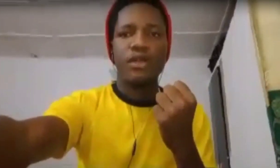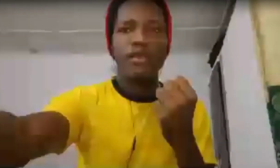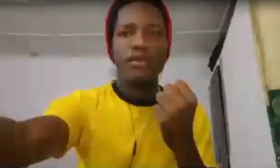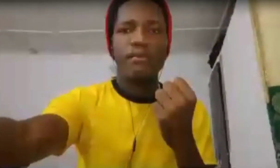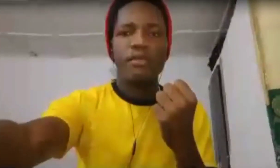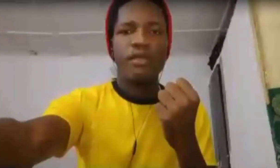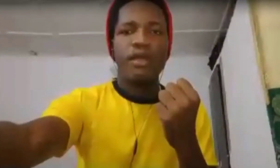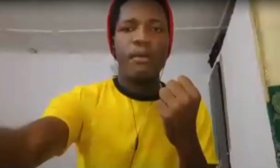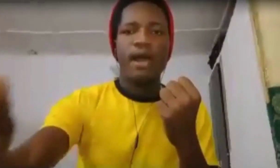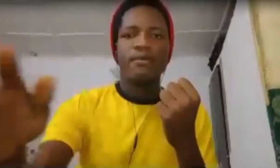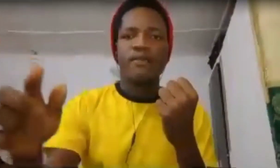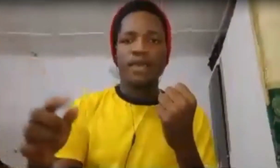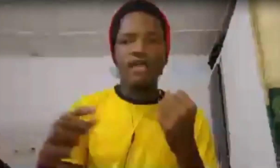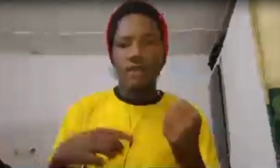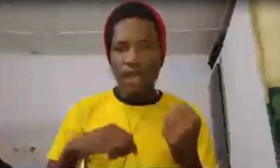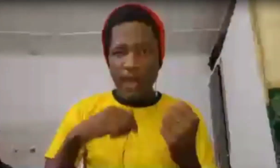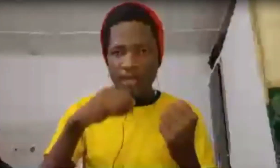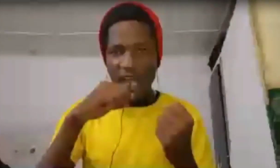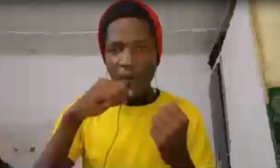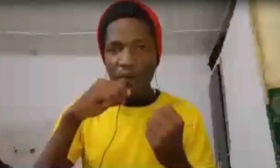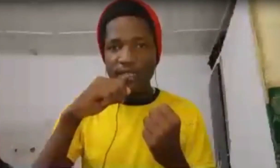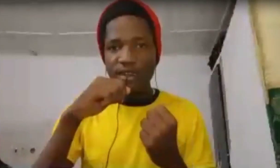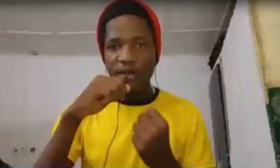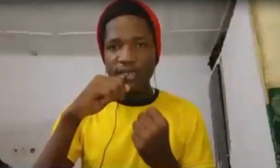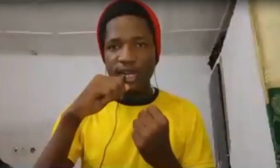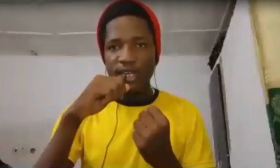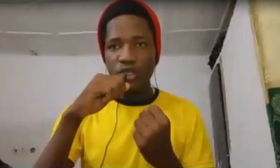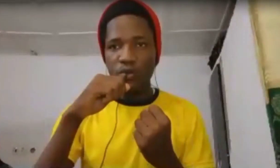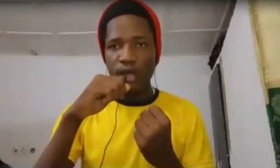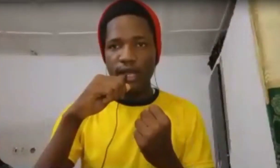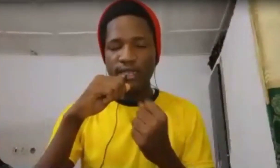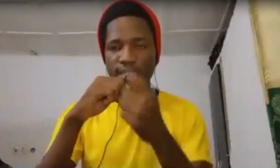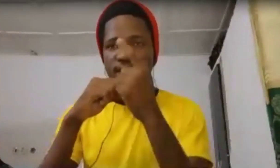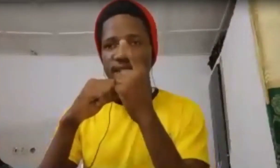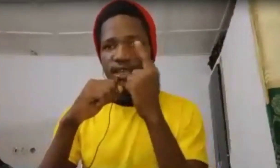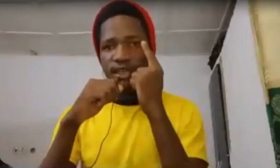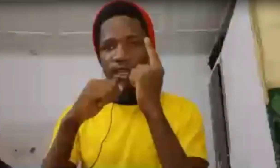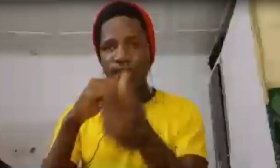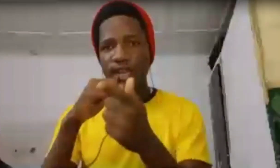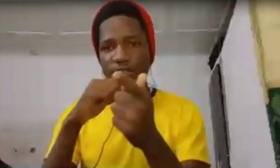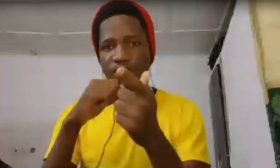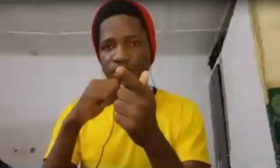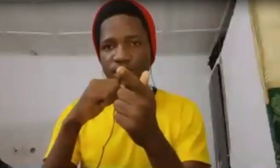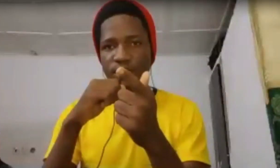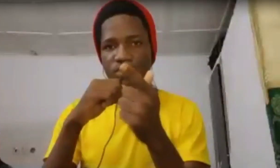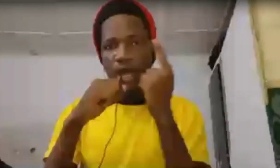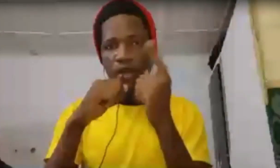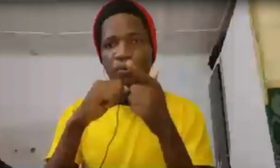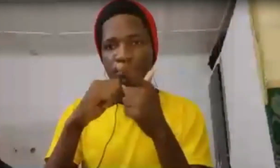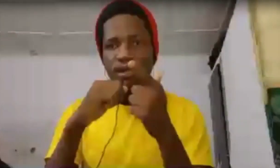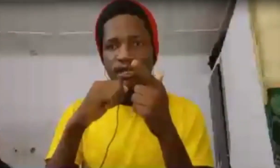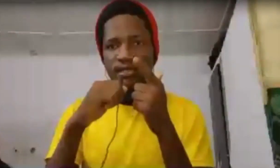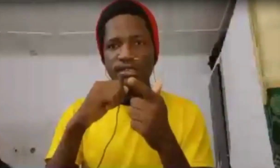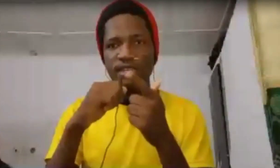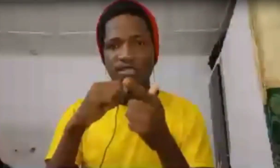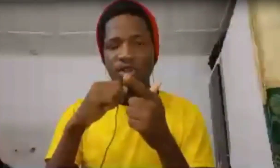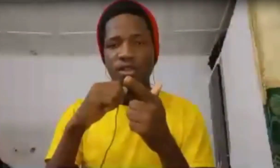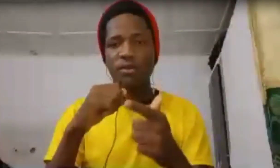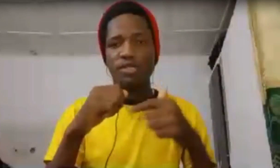Sorry. Perhaps our fingers. Sorry, admins, I hope you're recording the class though. I can't see the class being recorded. So I hope this class is recorded because